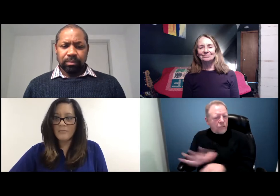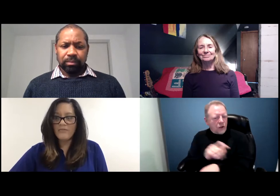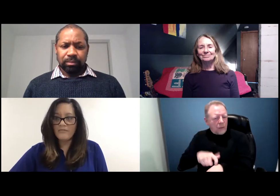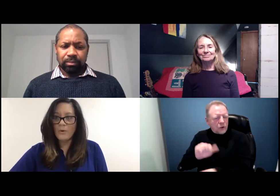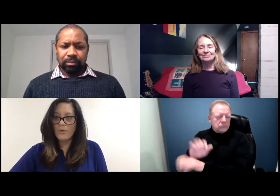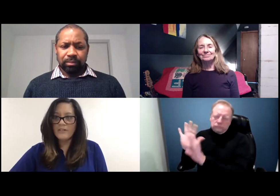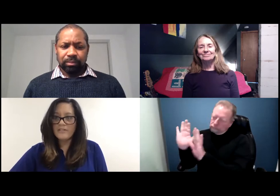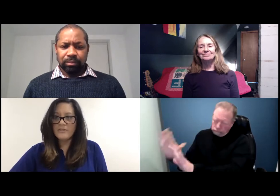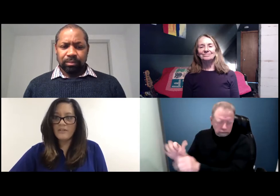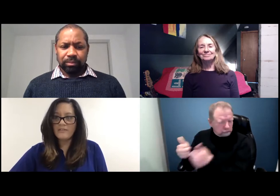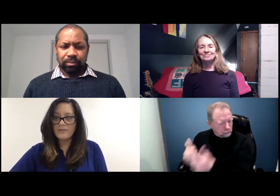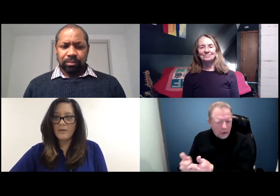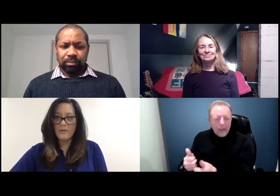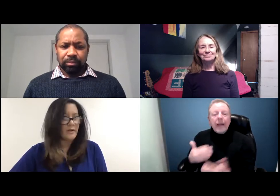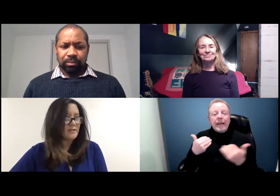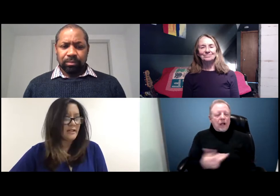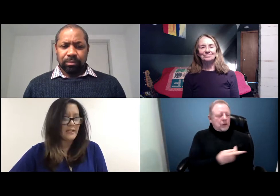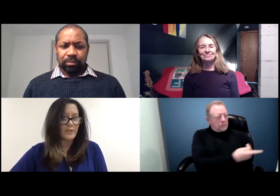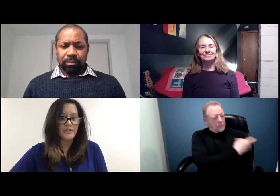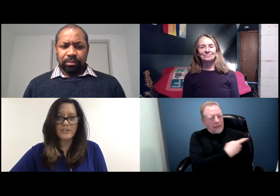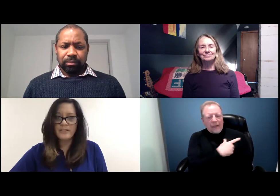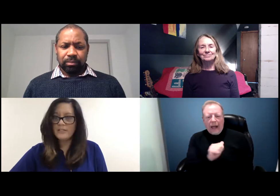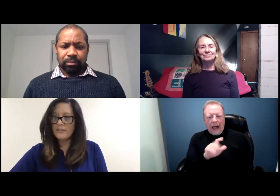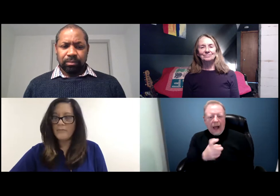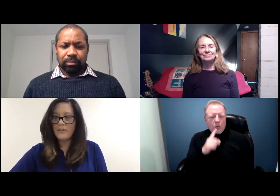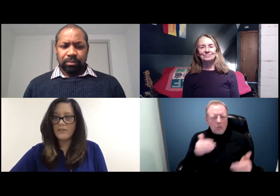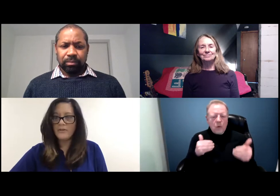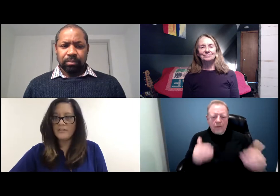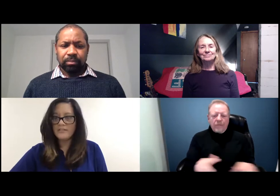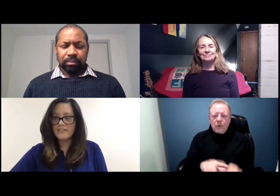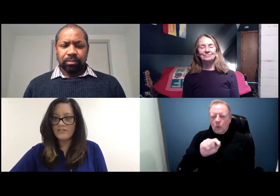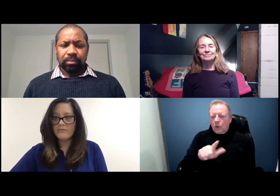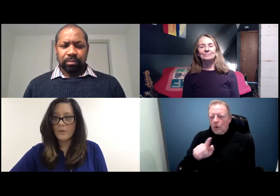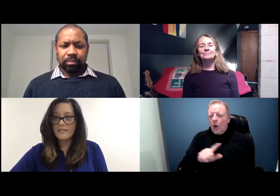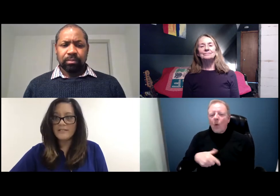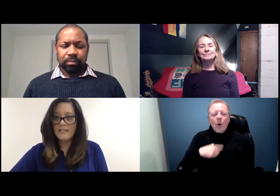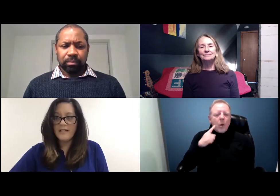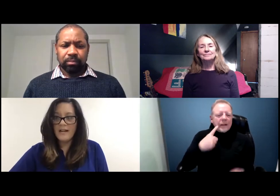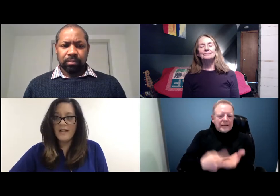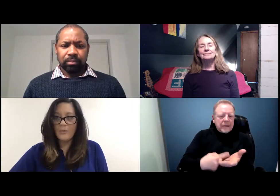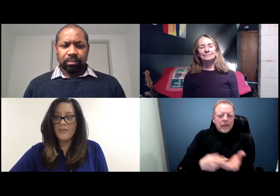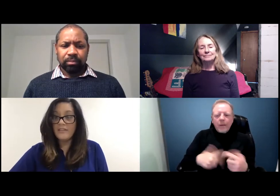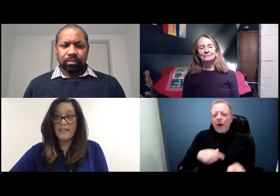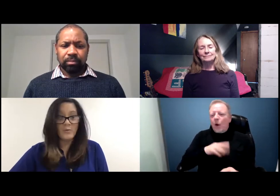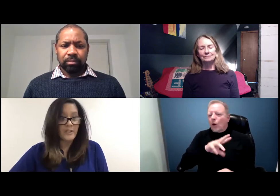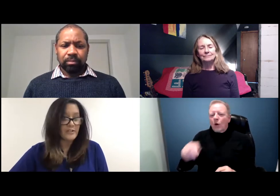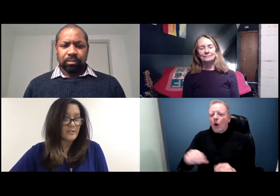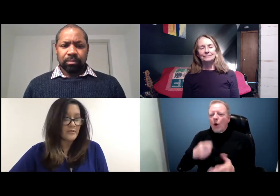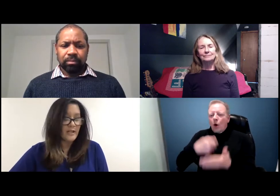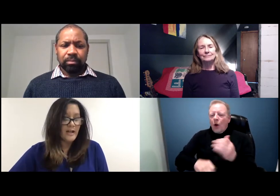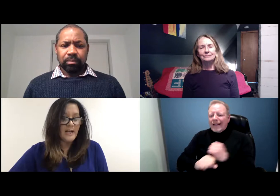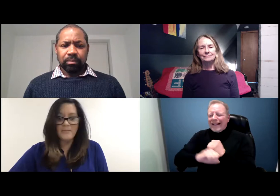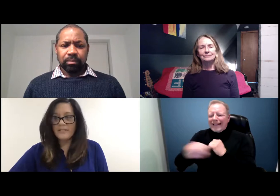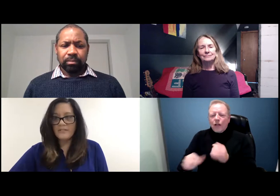and I moving forward into 2021, and we should hear about our no-cost extension request within the next week or